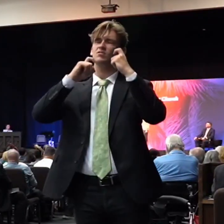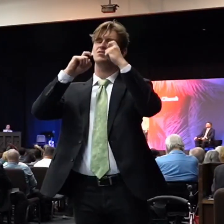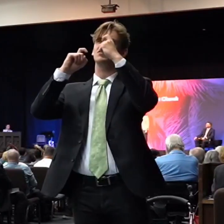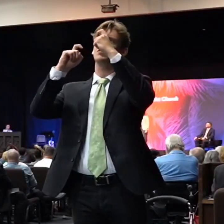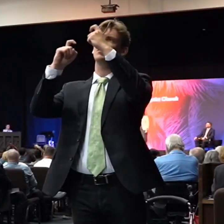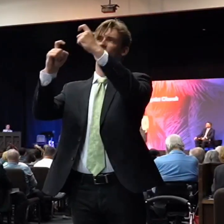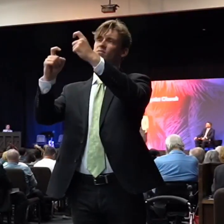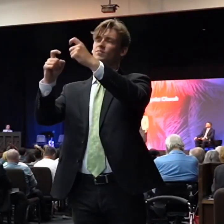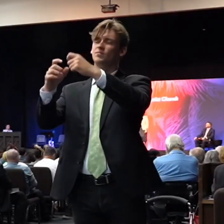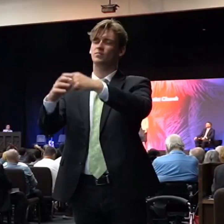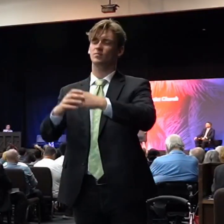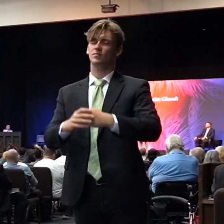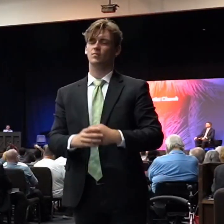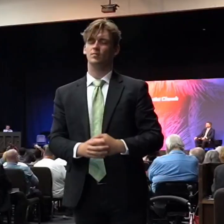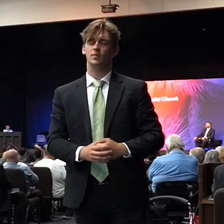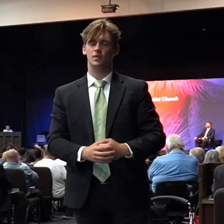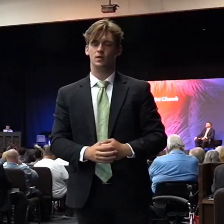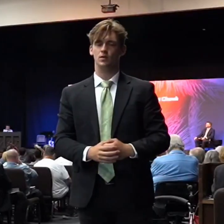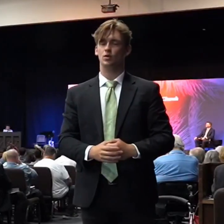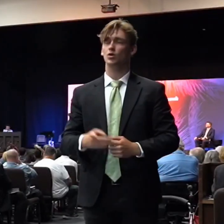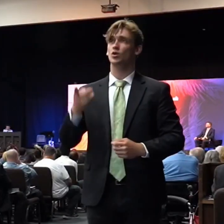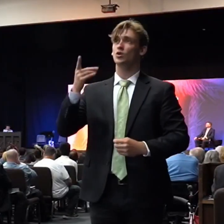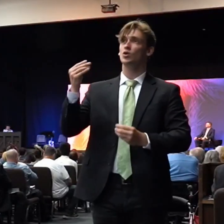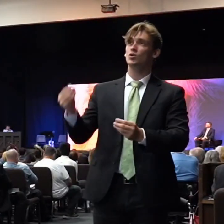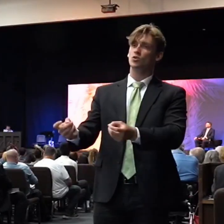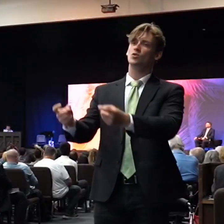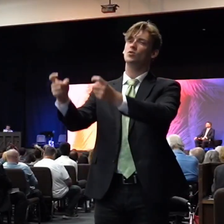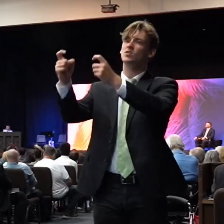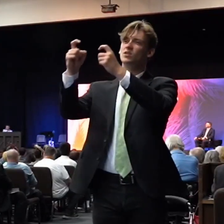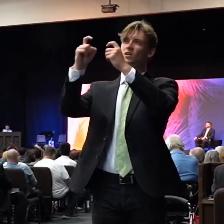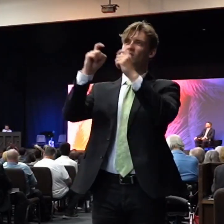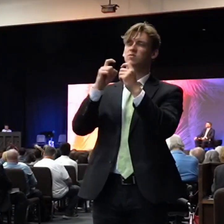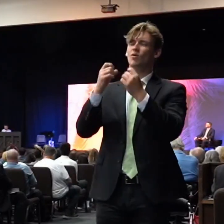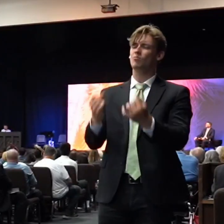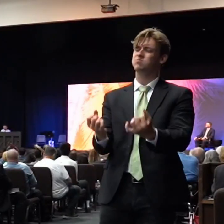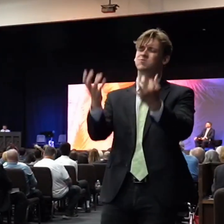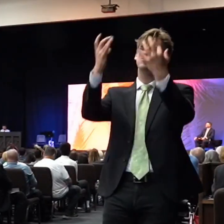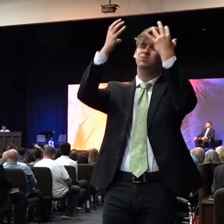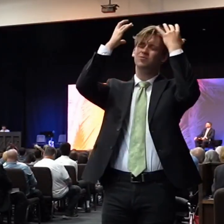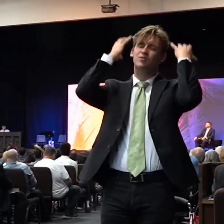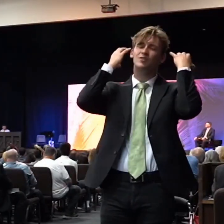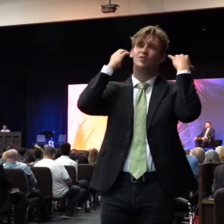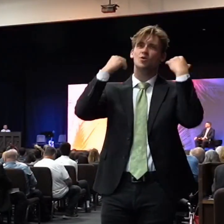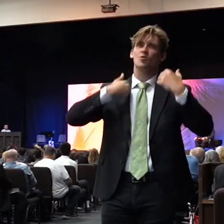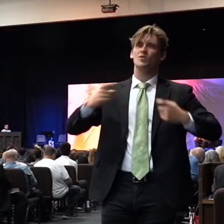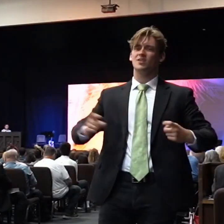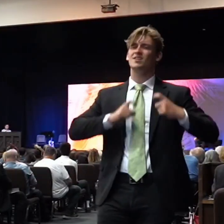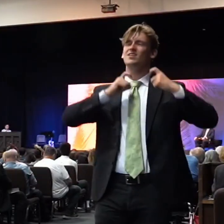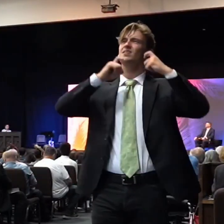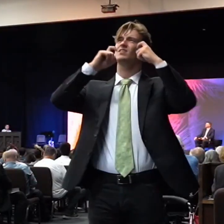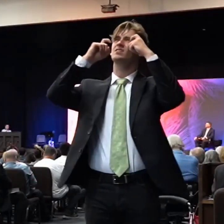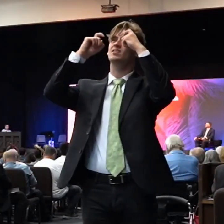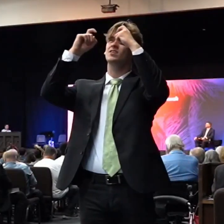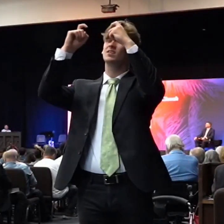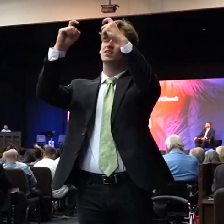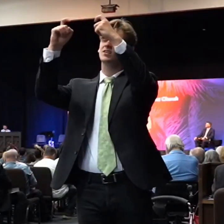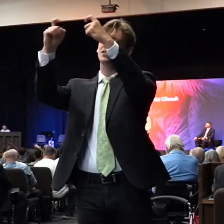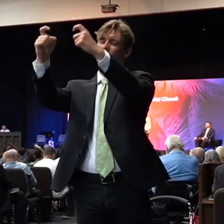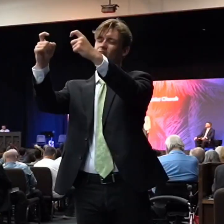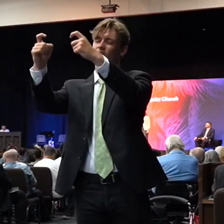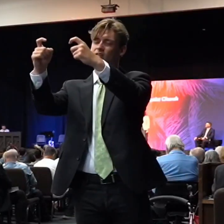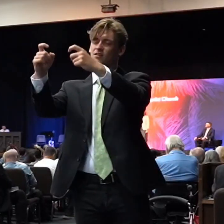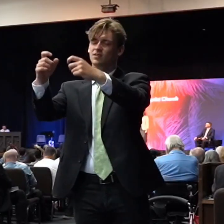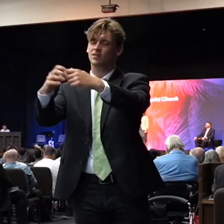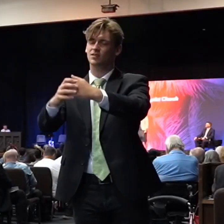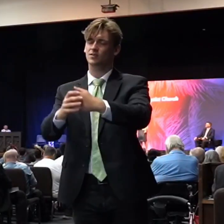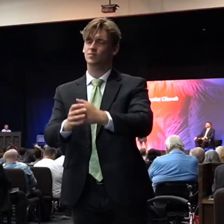all. For from you are all things, and to you are all